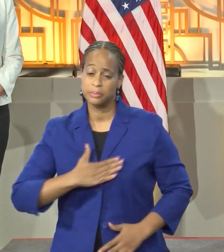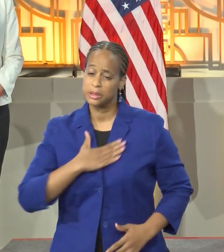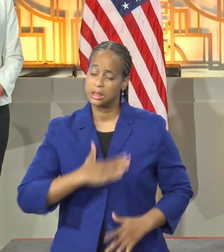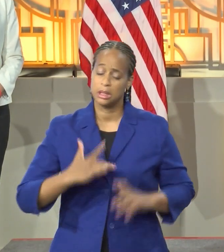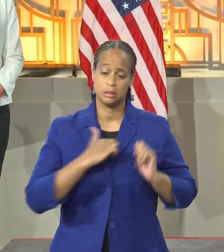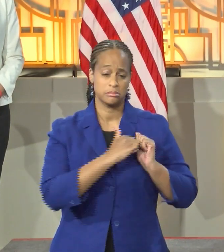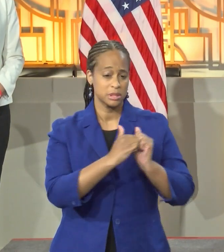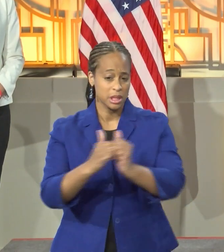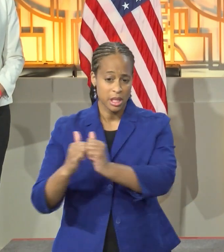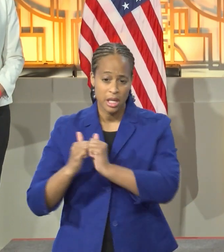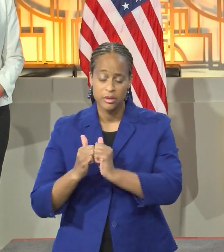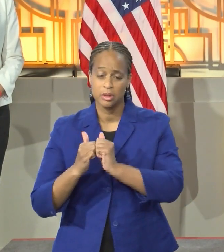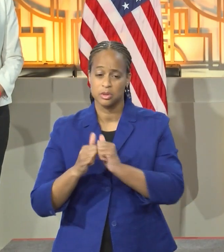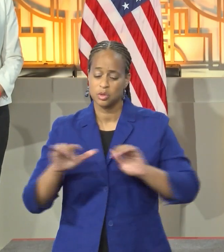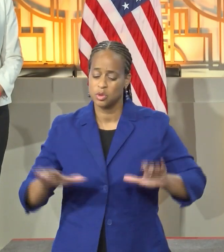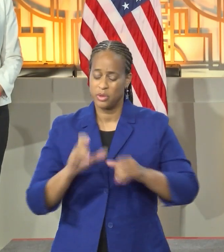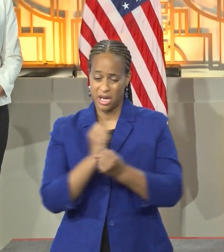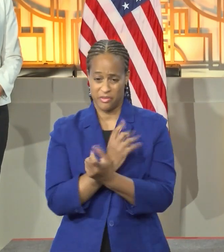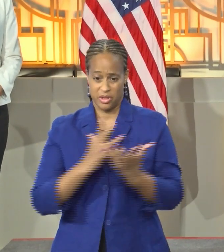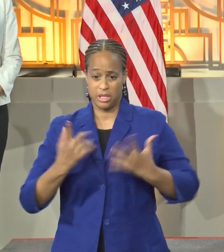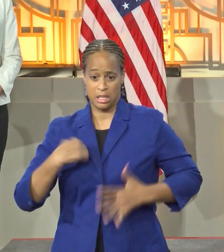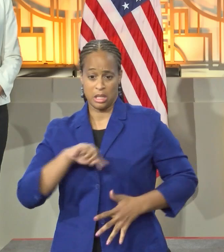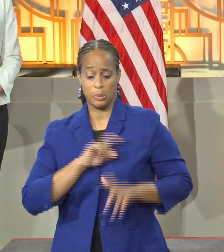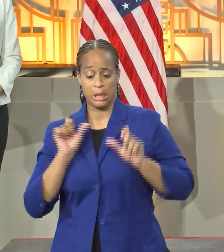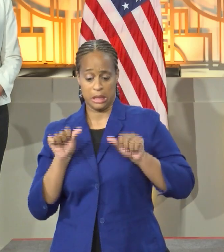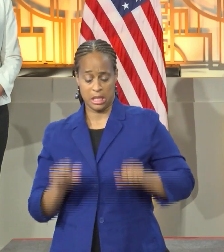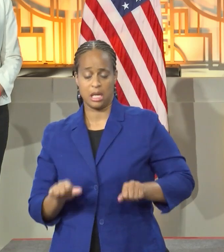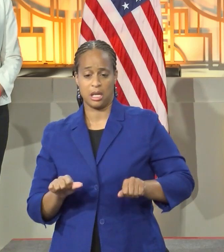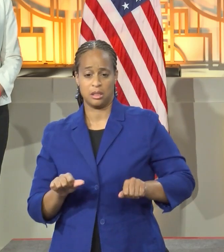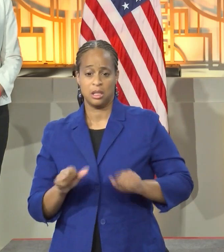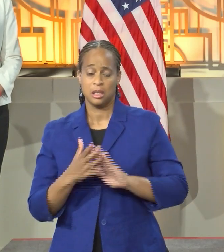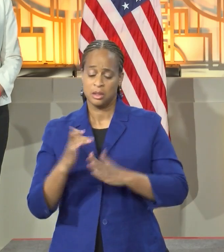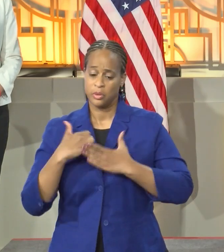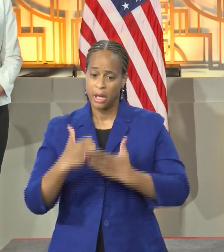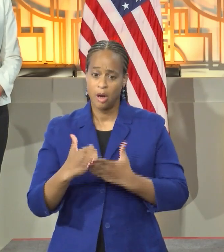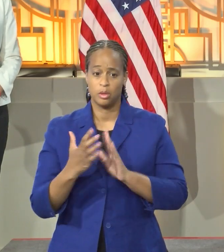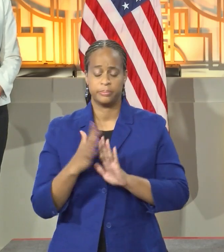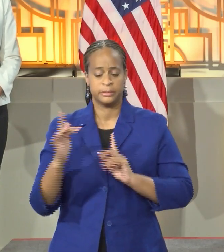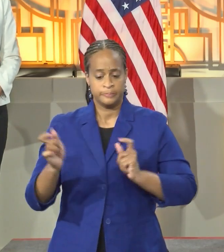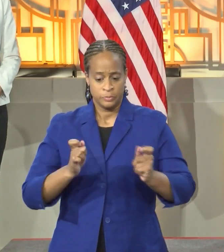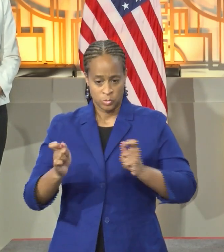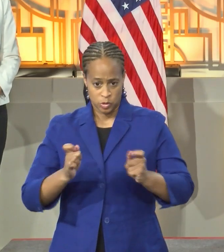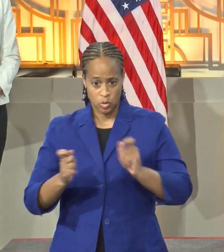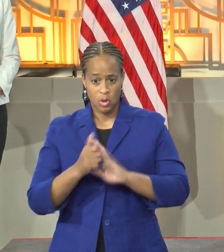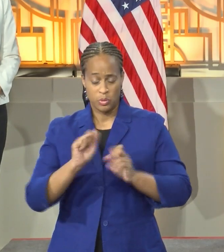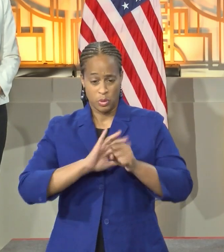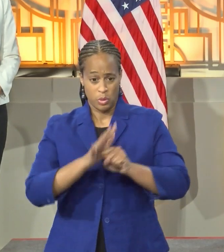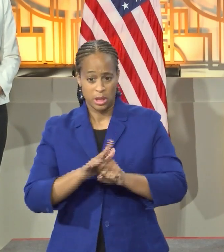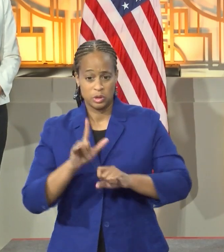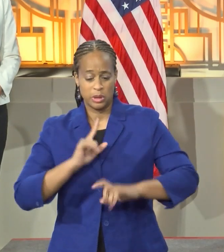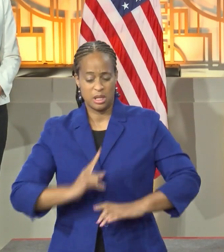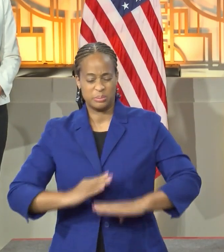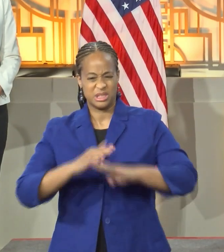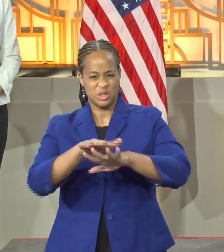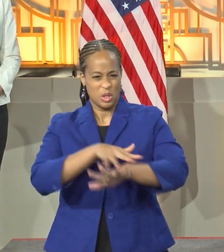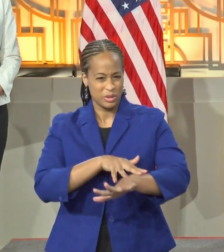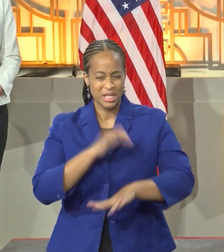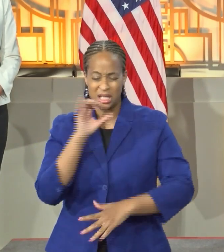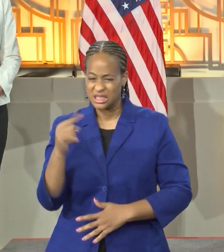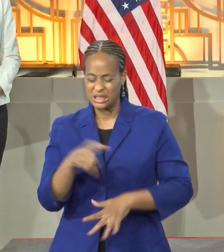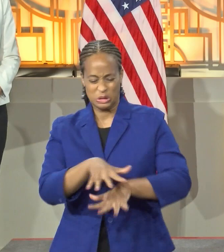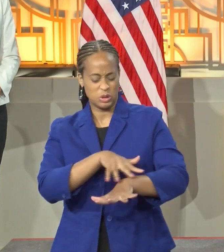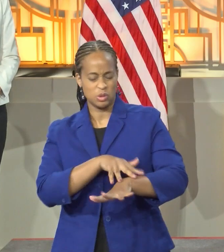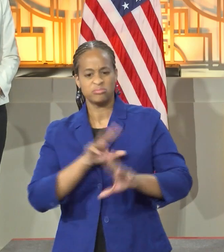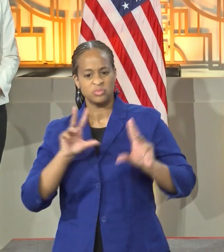do everything within our abilities to slow the progression of this virus. Not just to slow,